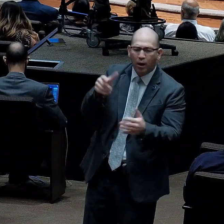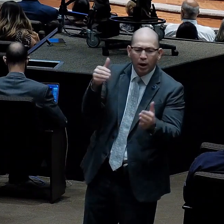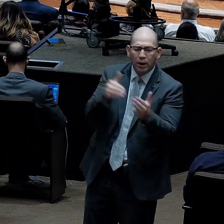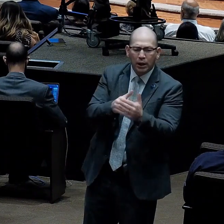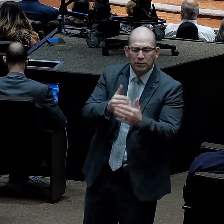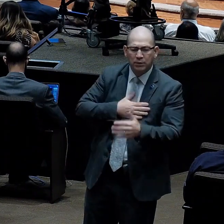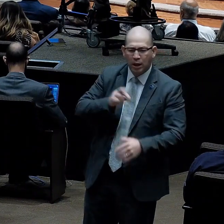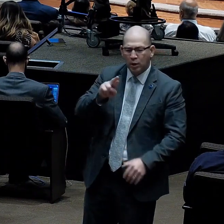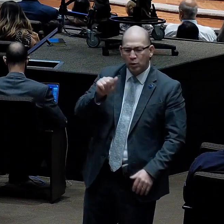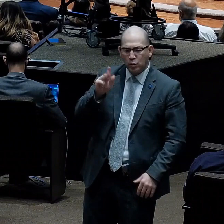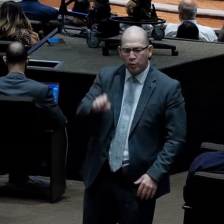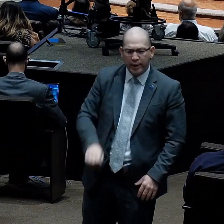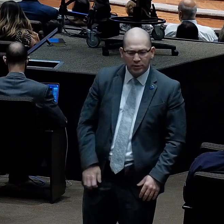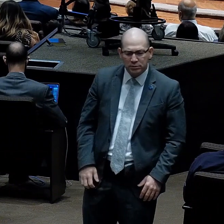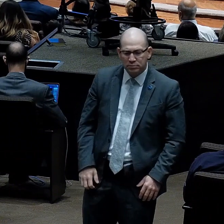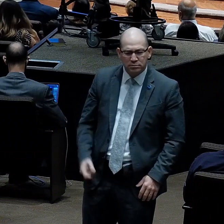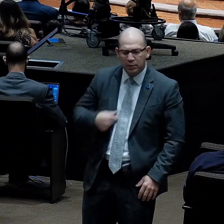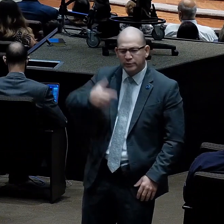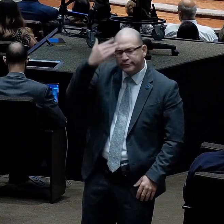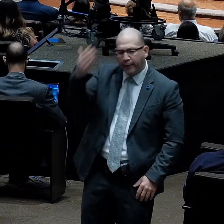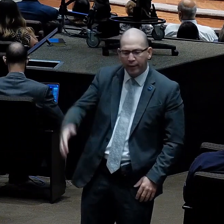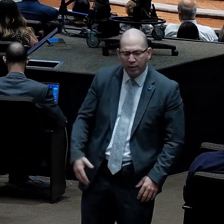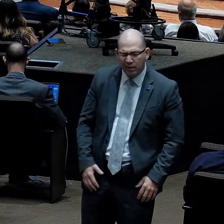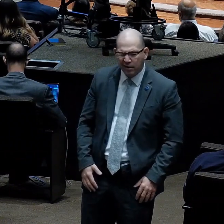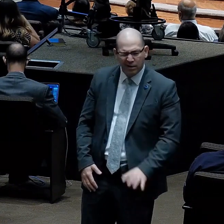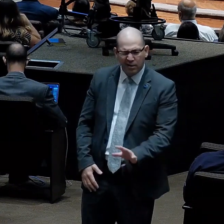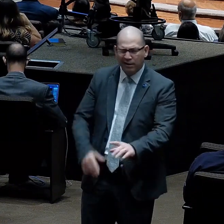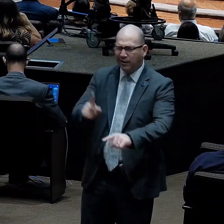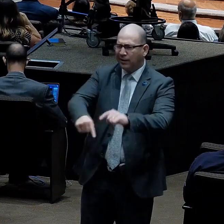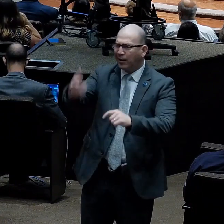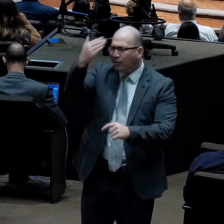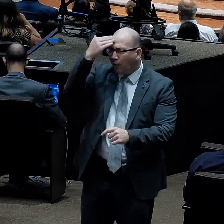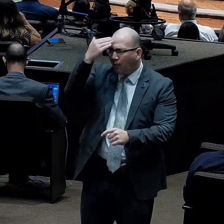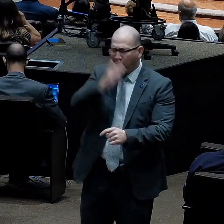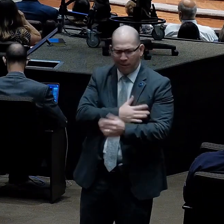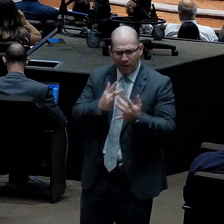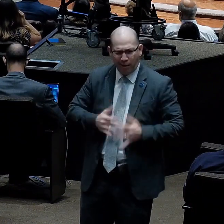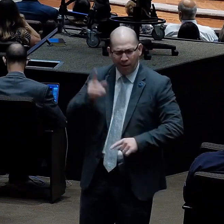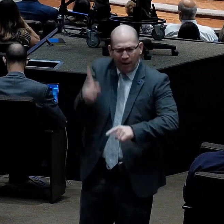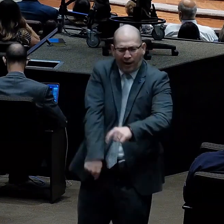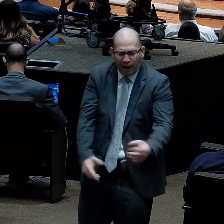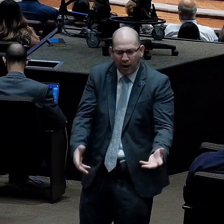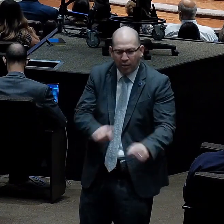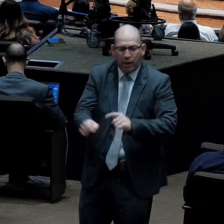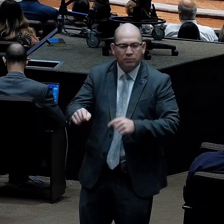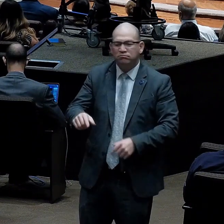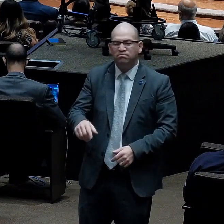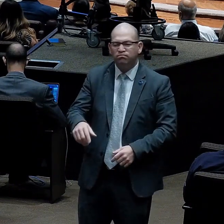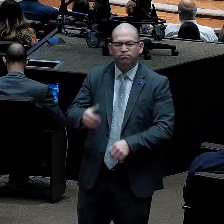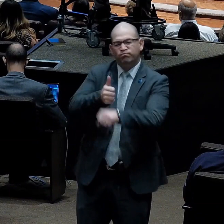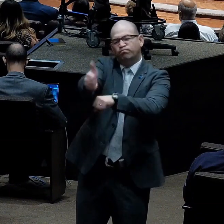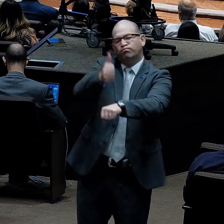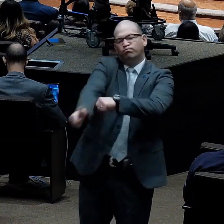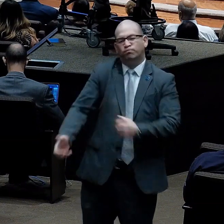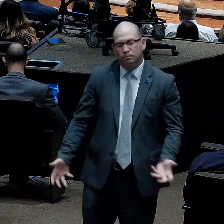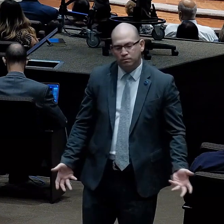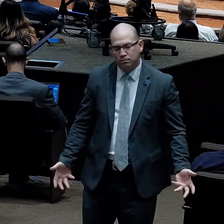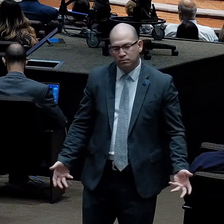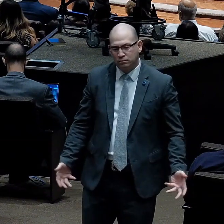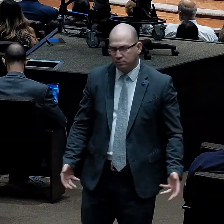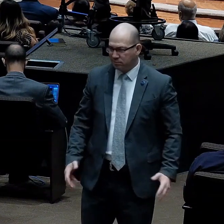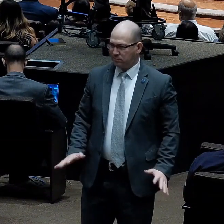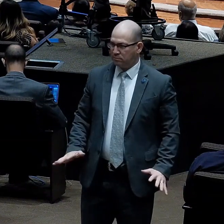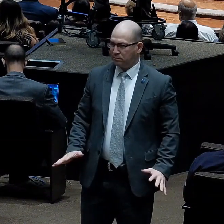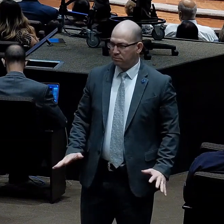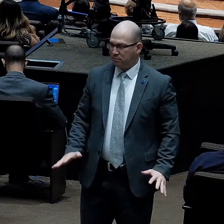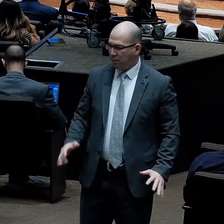heart. It would be wrong for any of us to say of anybody else in this room what their sins are. How many of you are like me? Listen, I've got enough